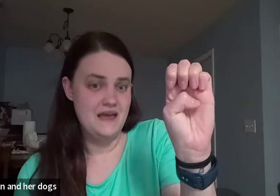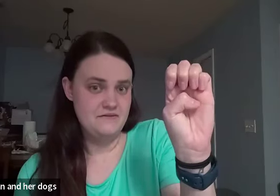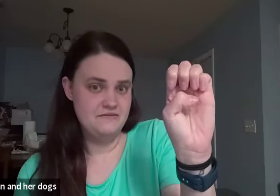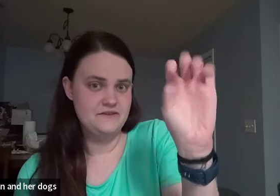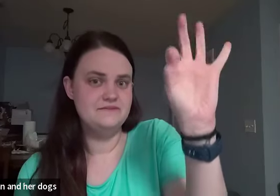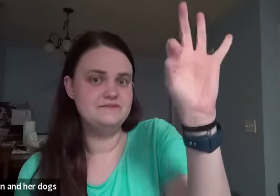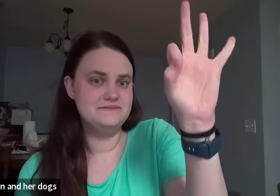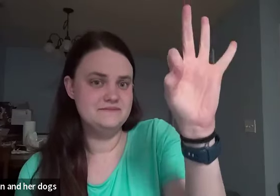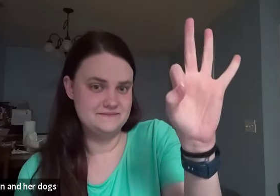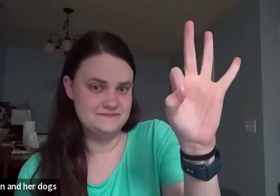F,